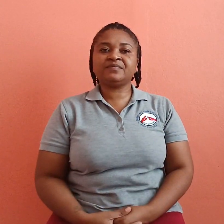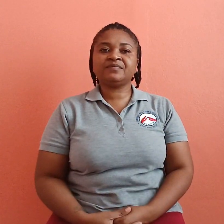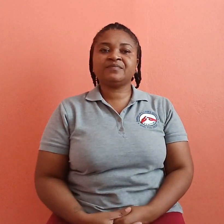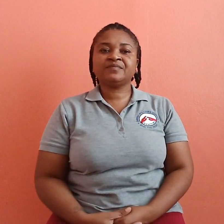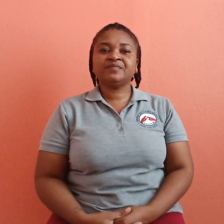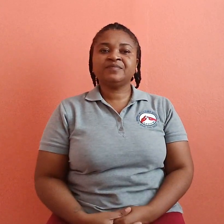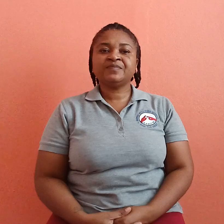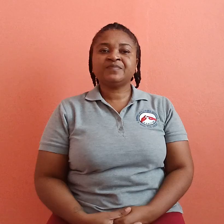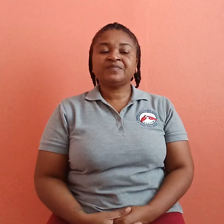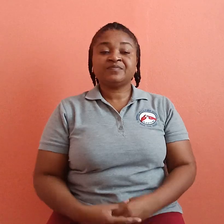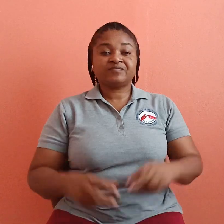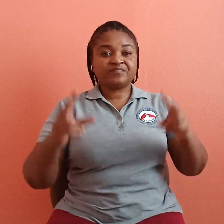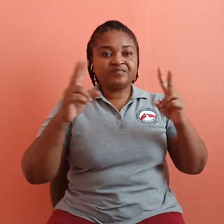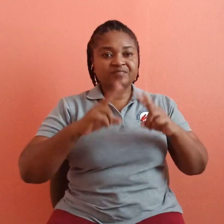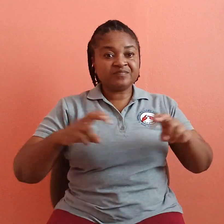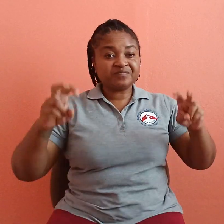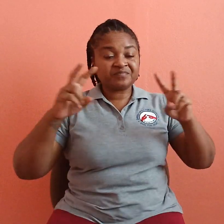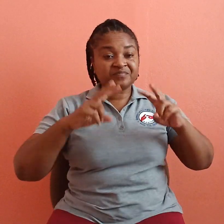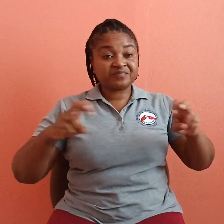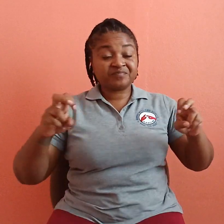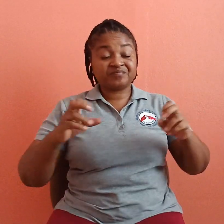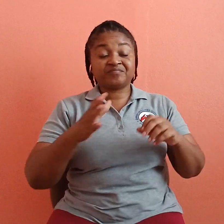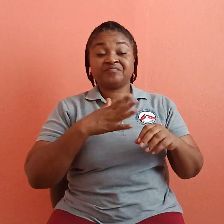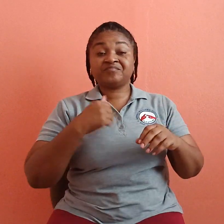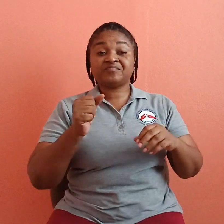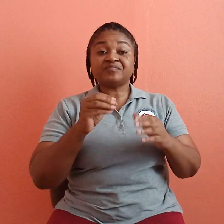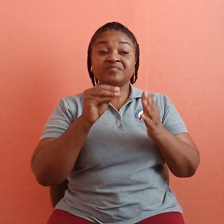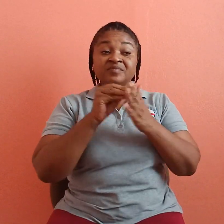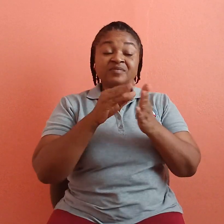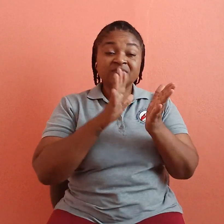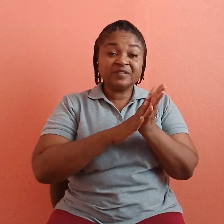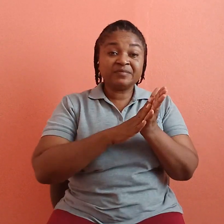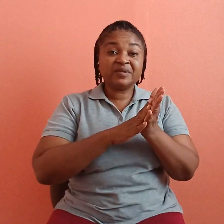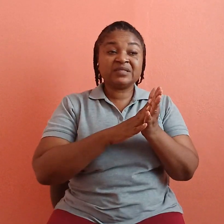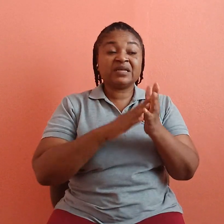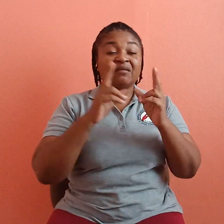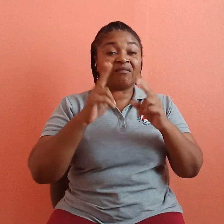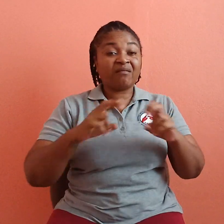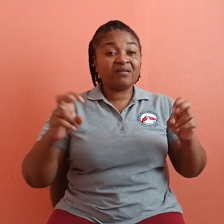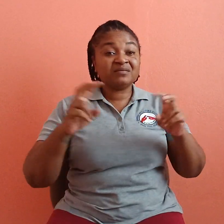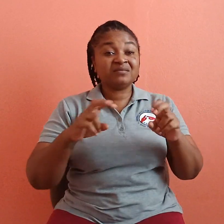Research and data analysis. You can list that,